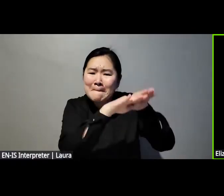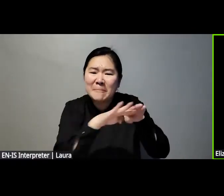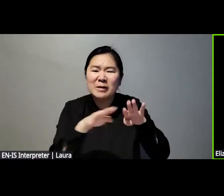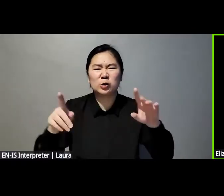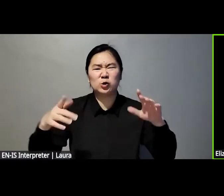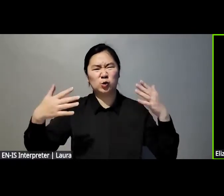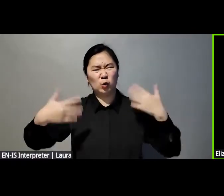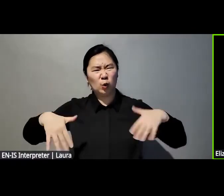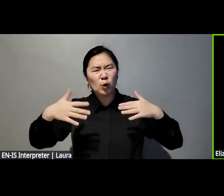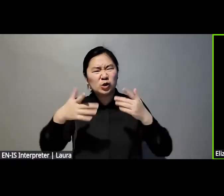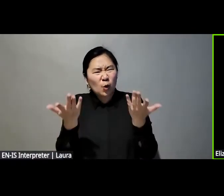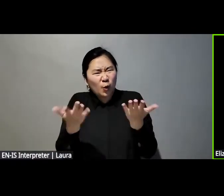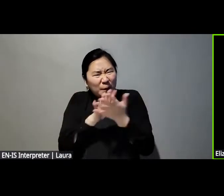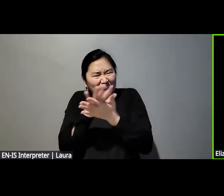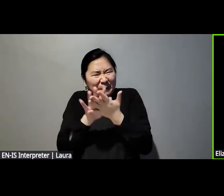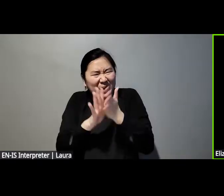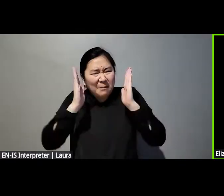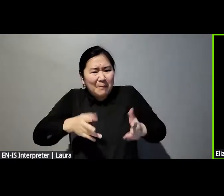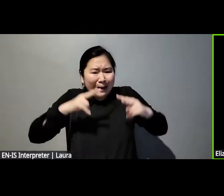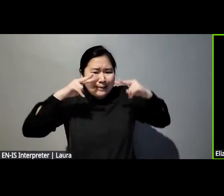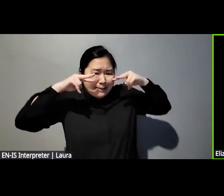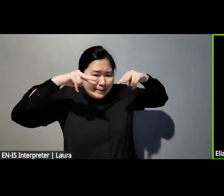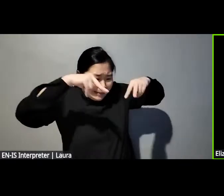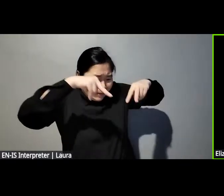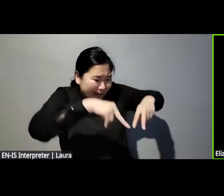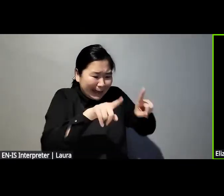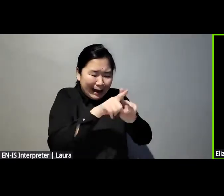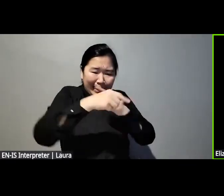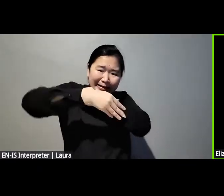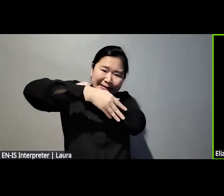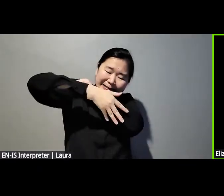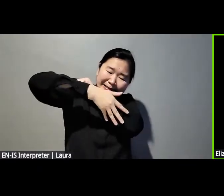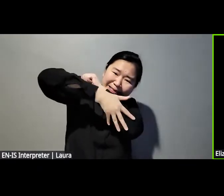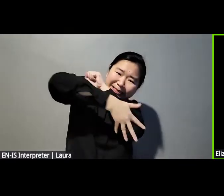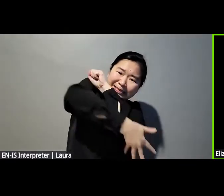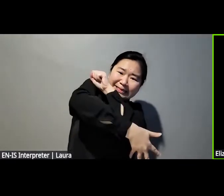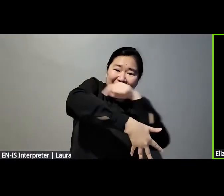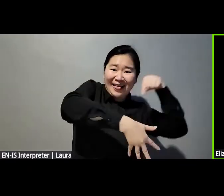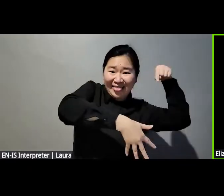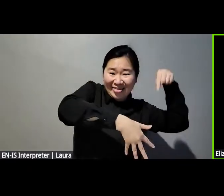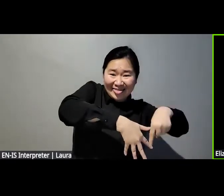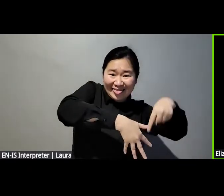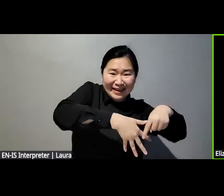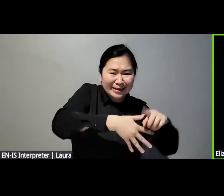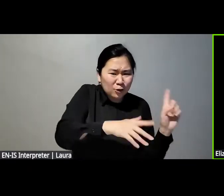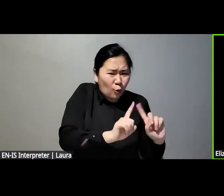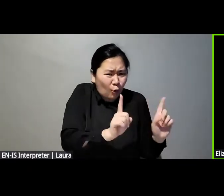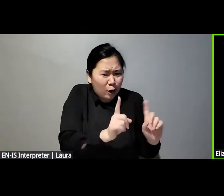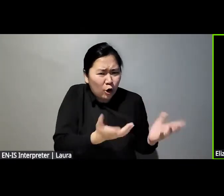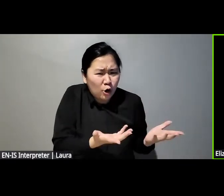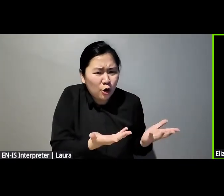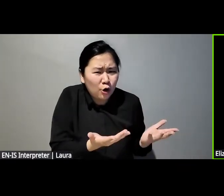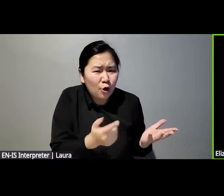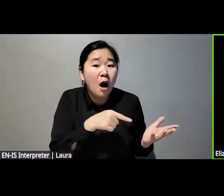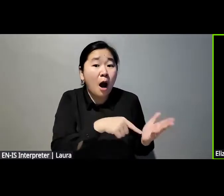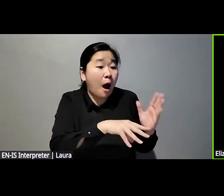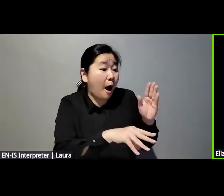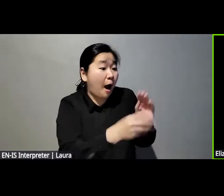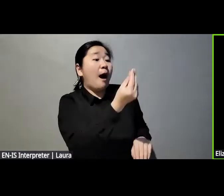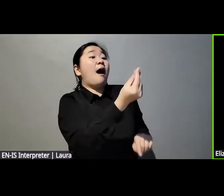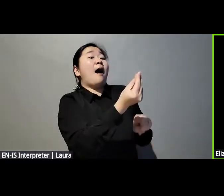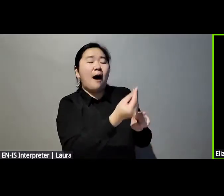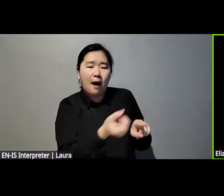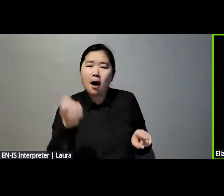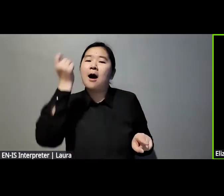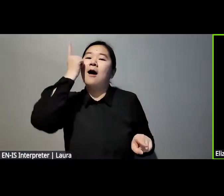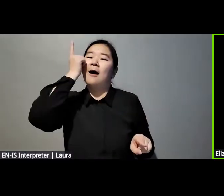shared experience of people with disability. This was found to be a very important thing, and many